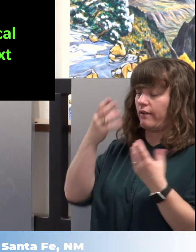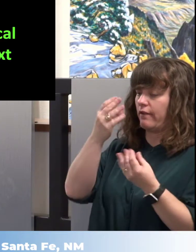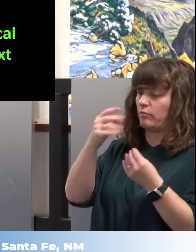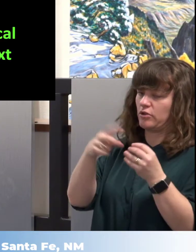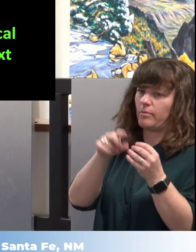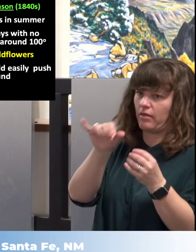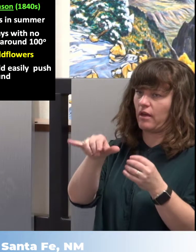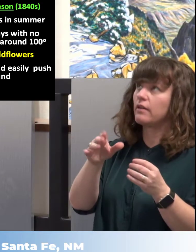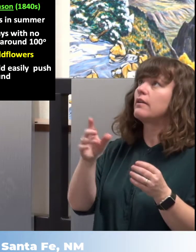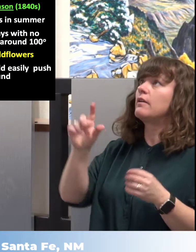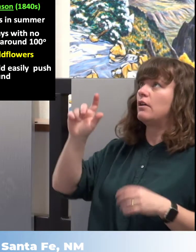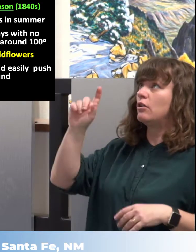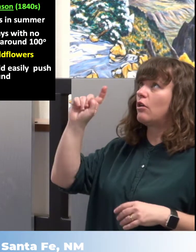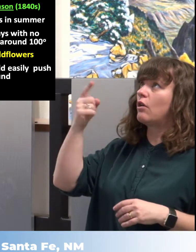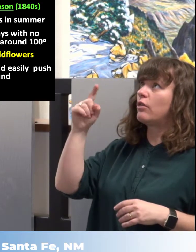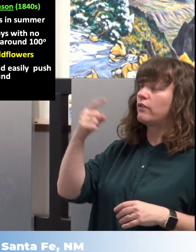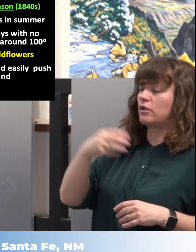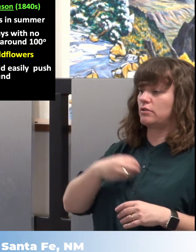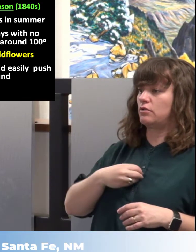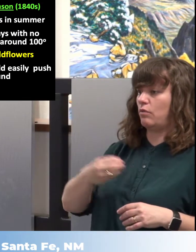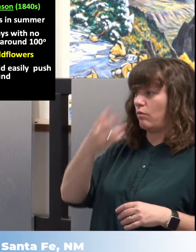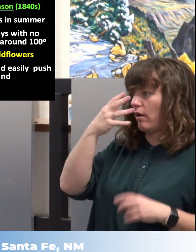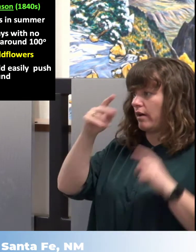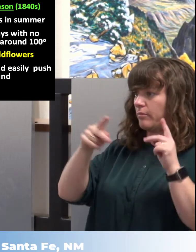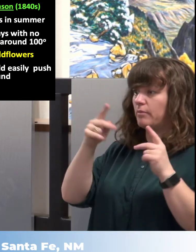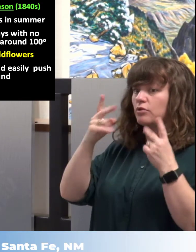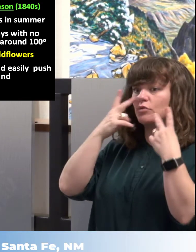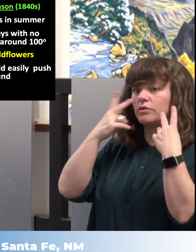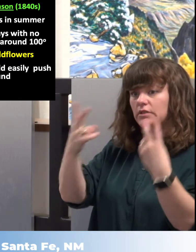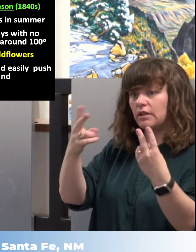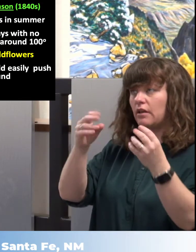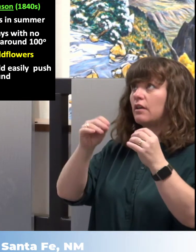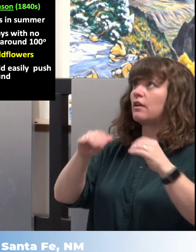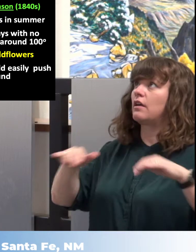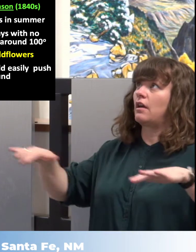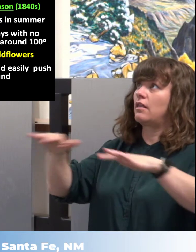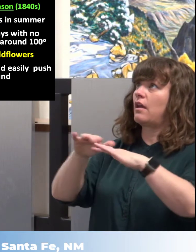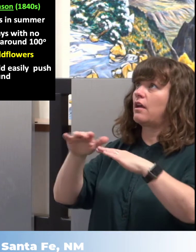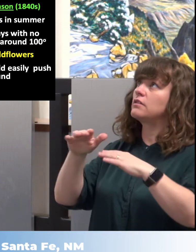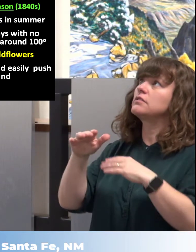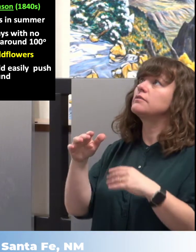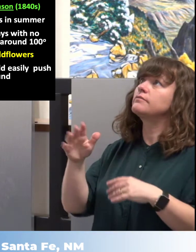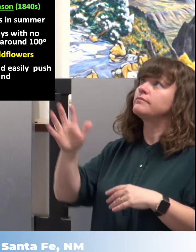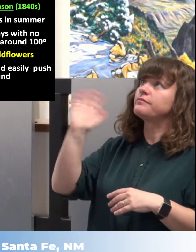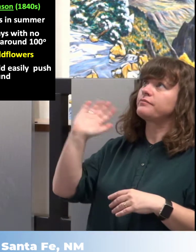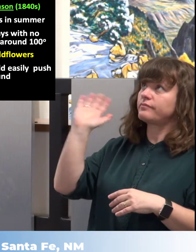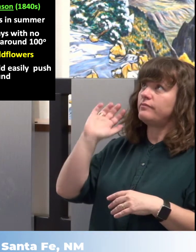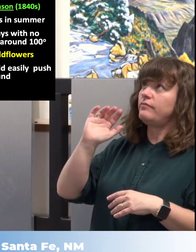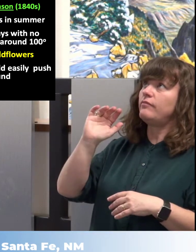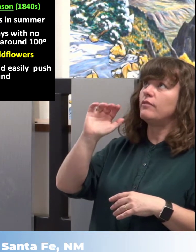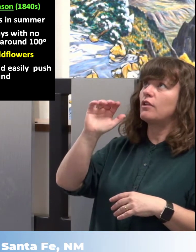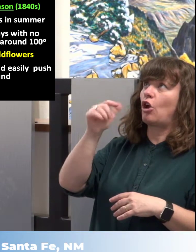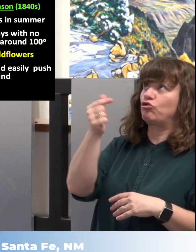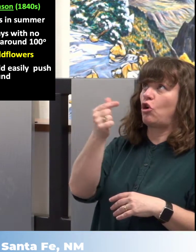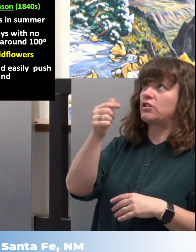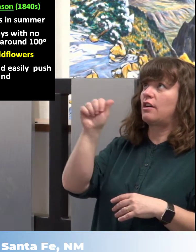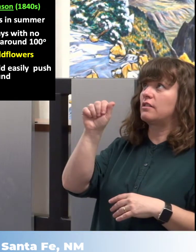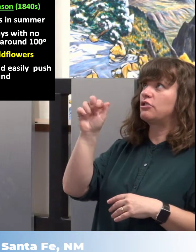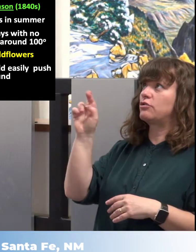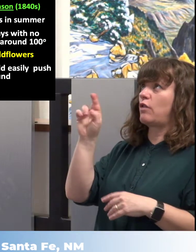So the first, one of the first white people to see land in Australia was George Augustus Robinson back in the 1840s. He was the chief